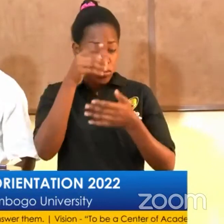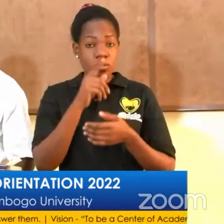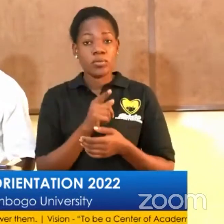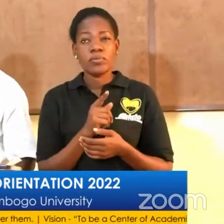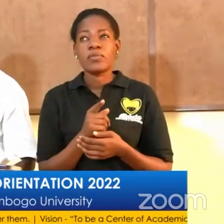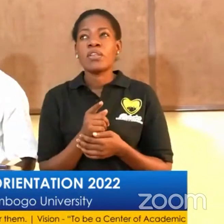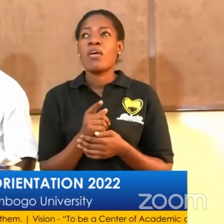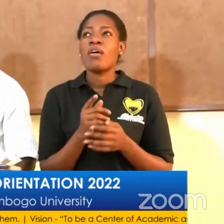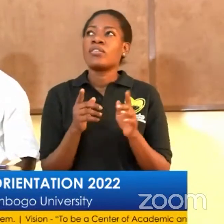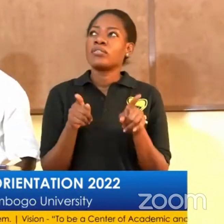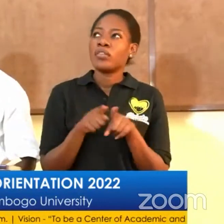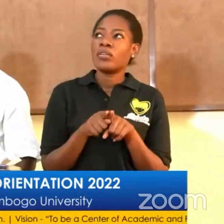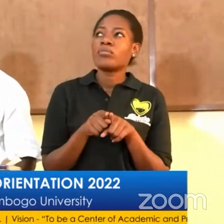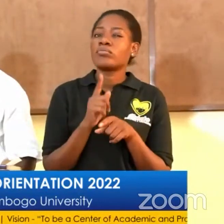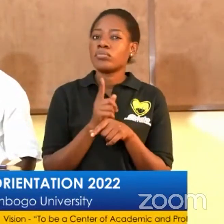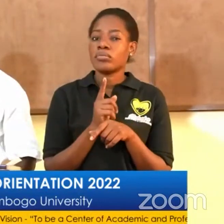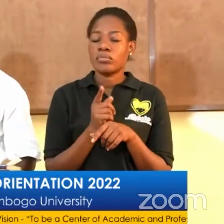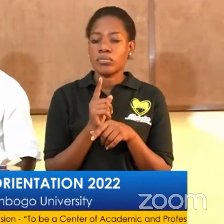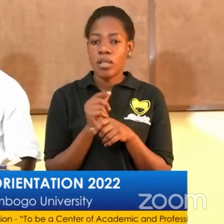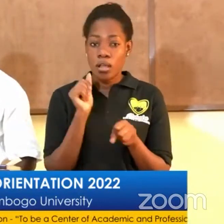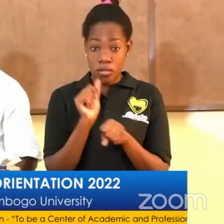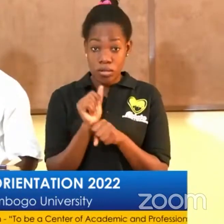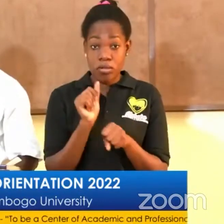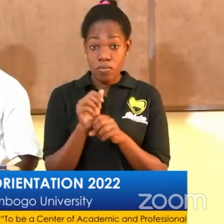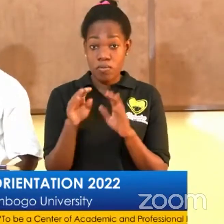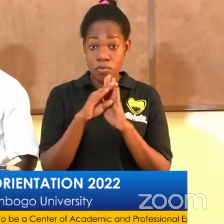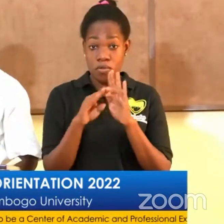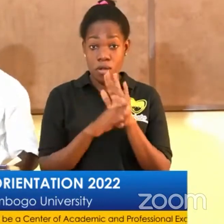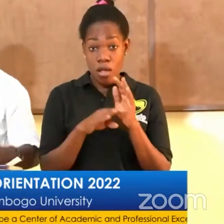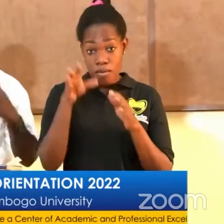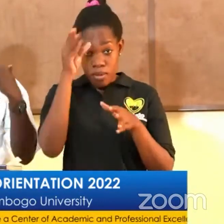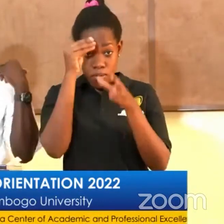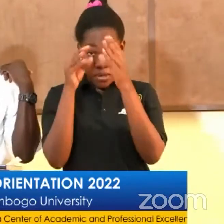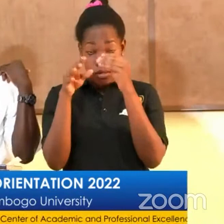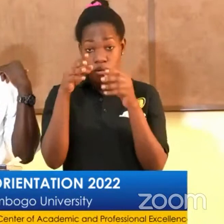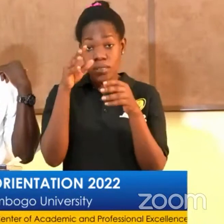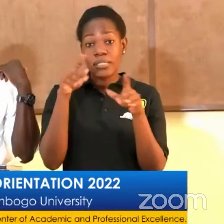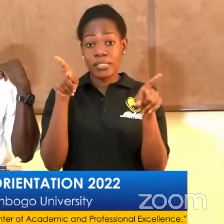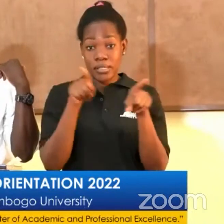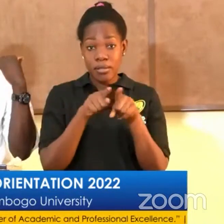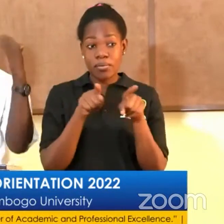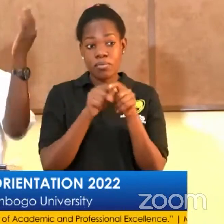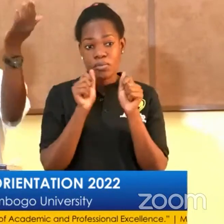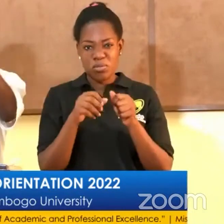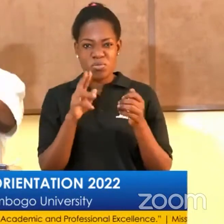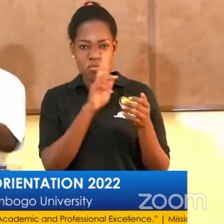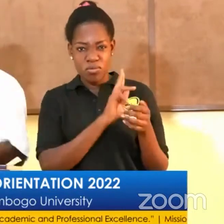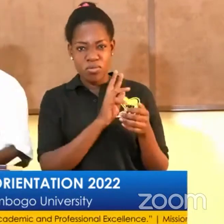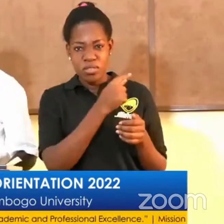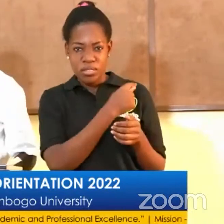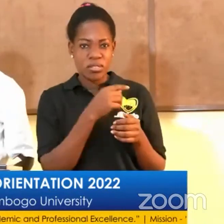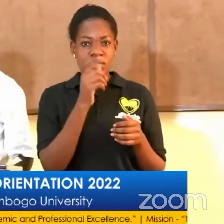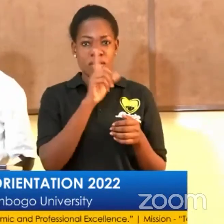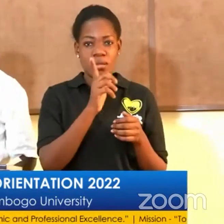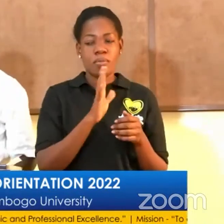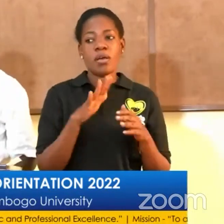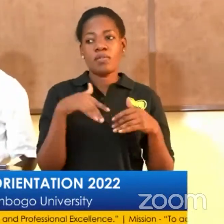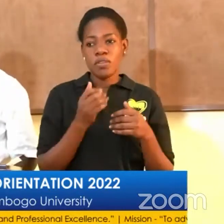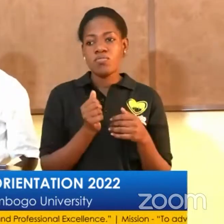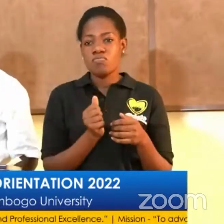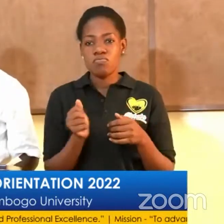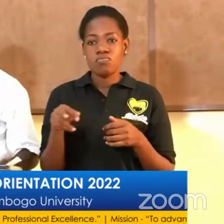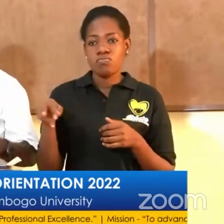are pursuing a programs in education, also you can begin with that library and then you go to other